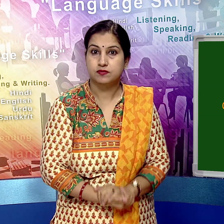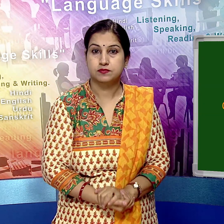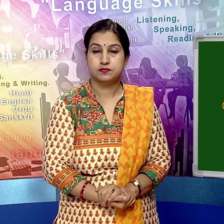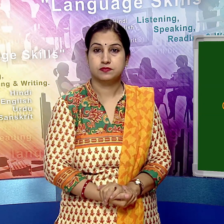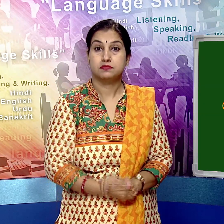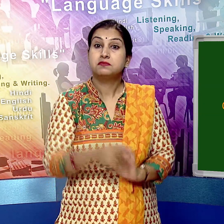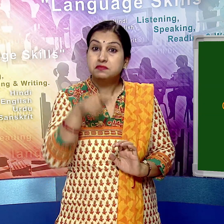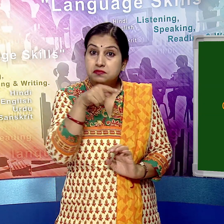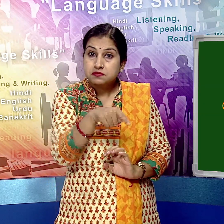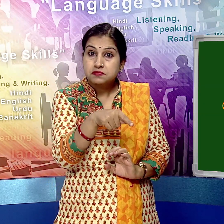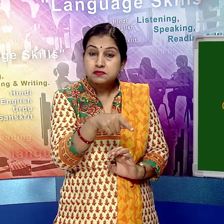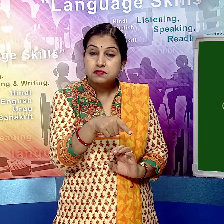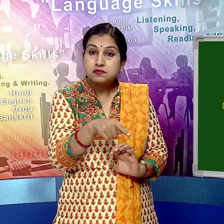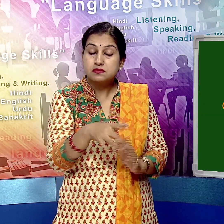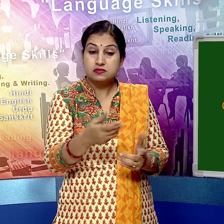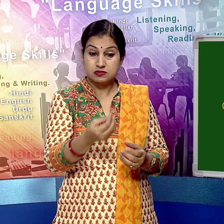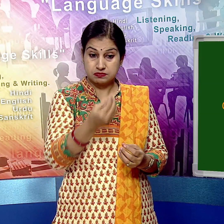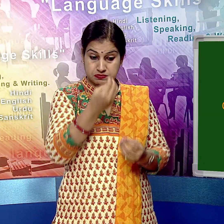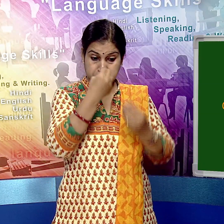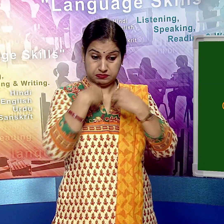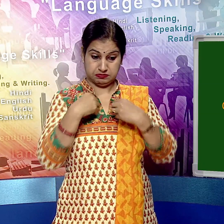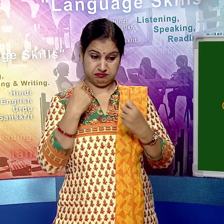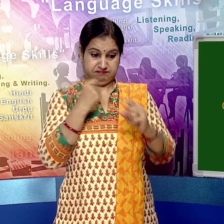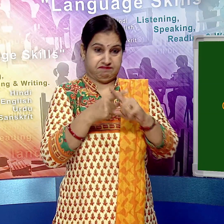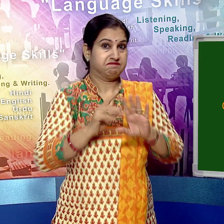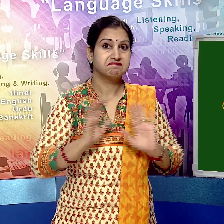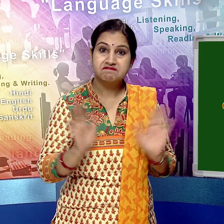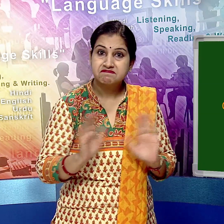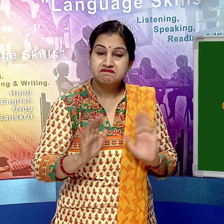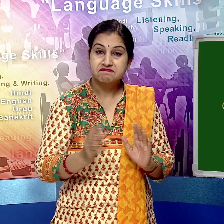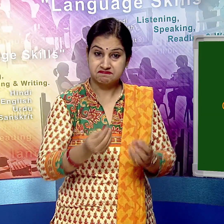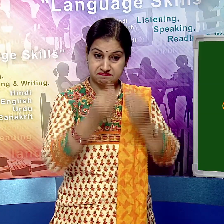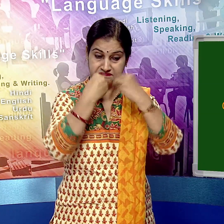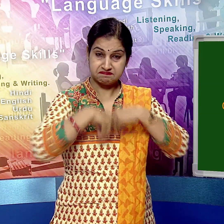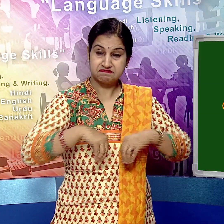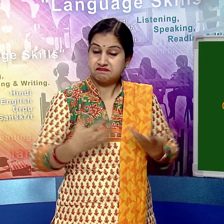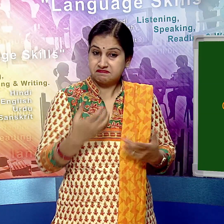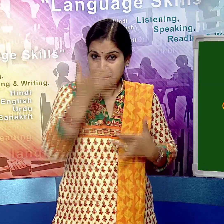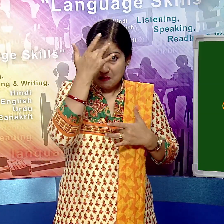hence it becomes unfit for human consumption.